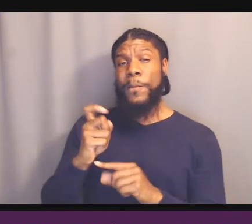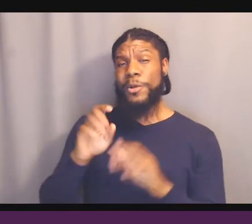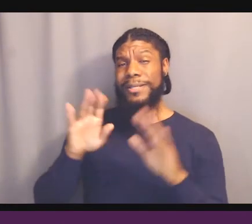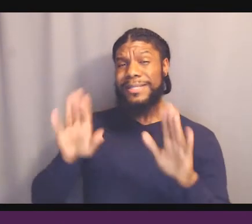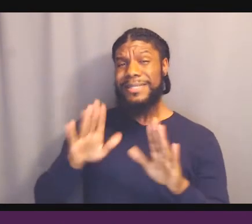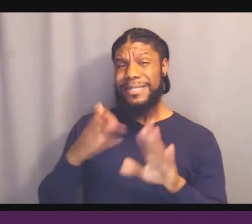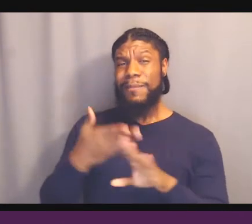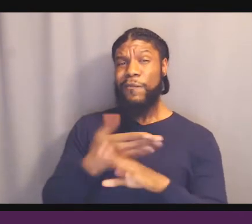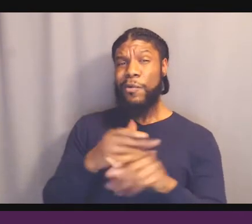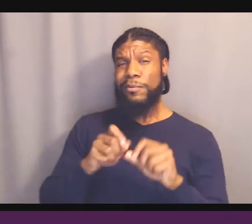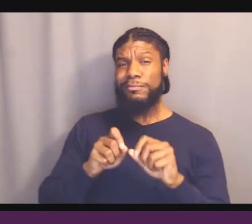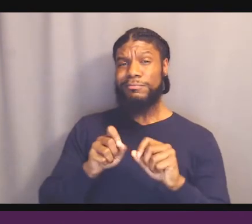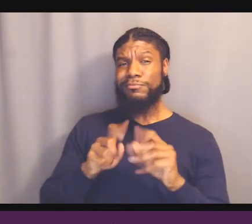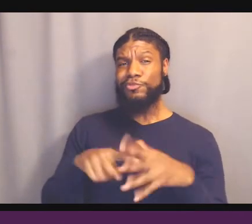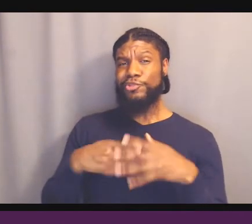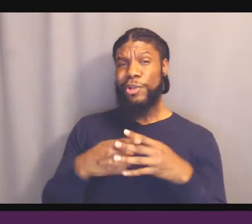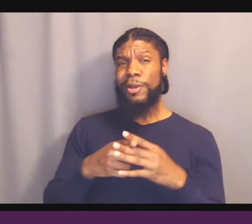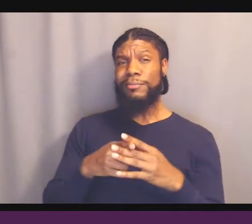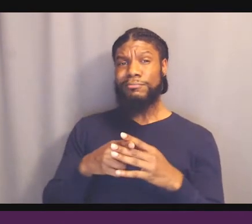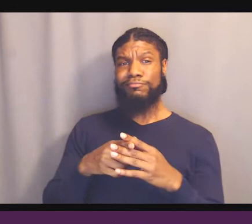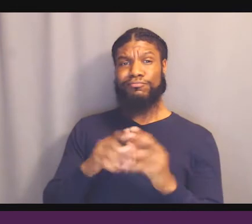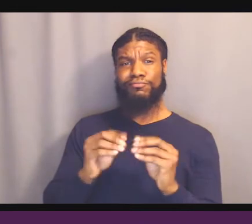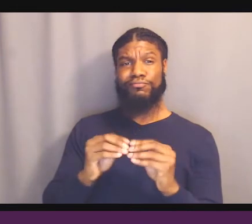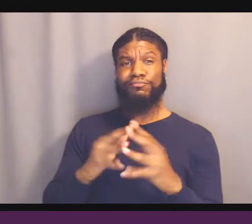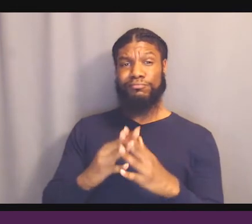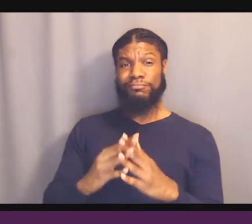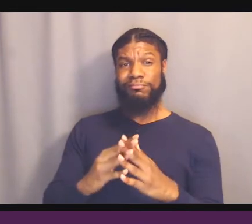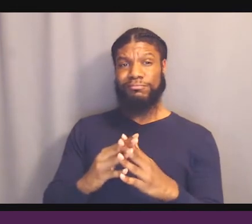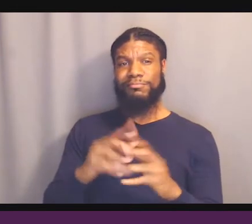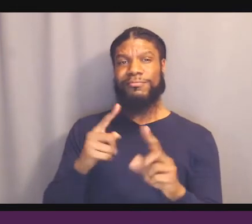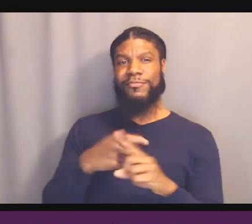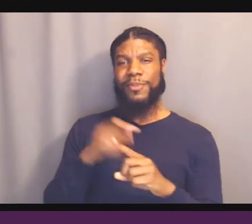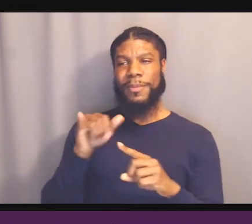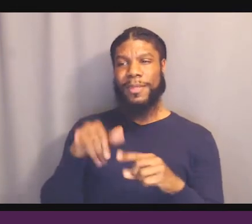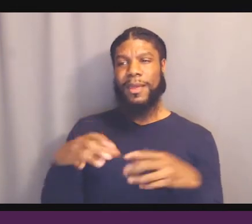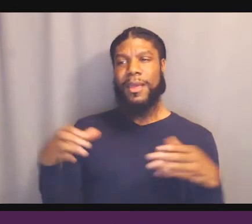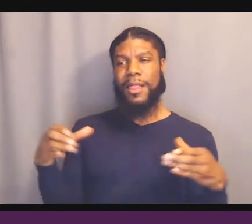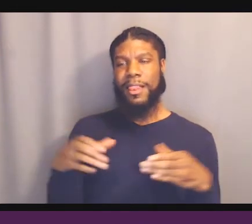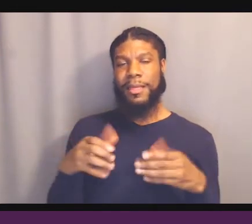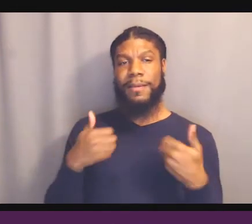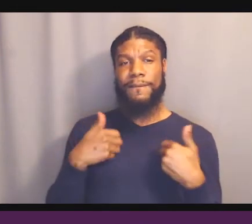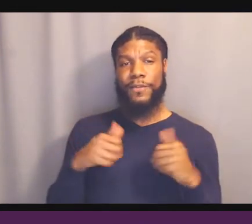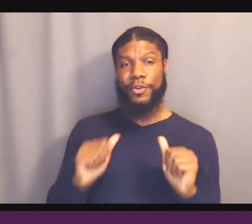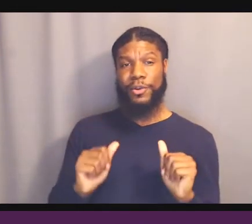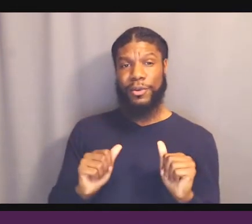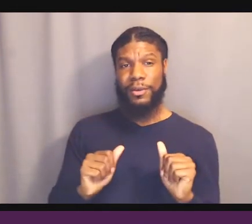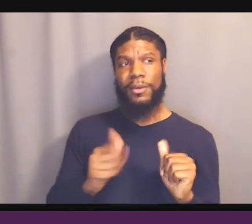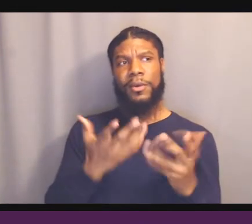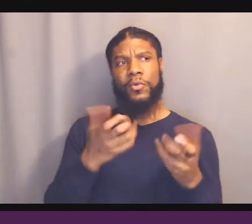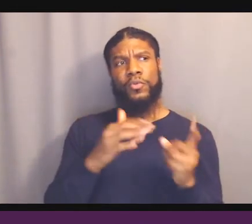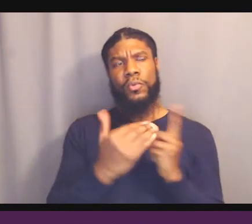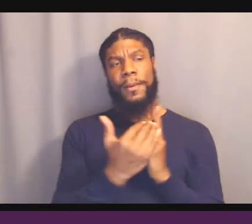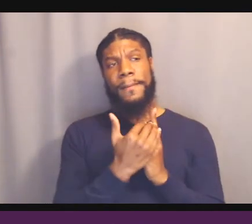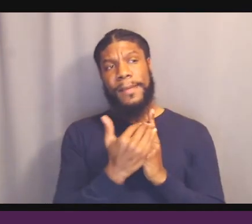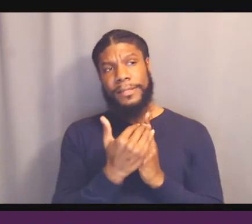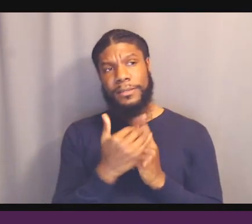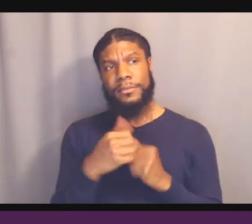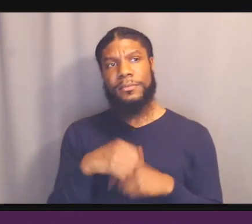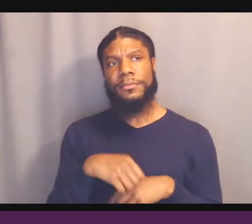from this collective effort. God, remind us and reaffirm us